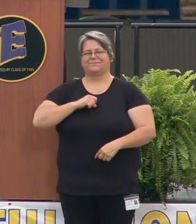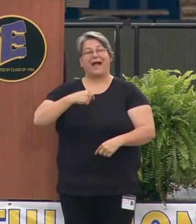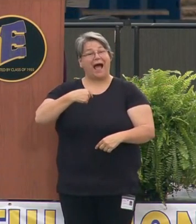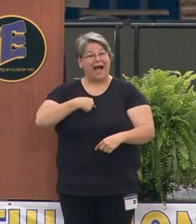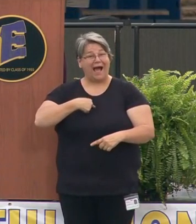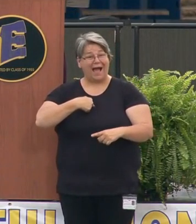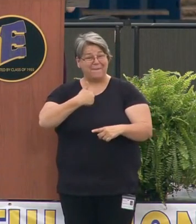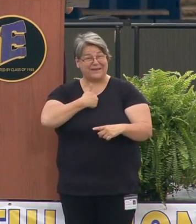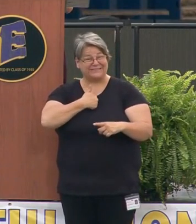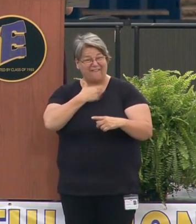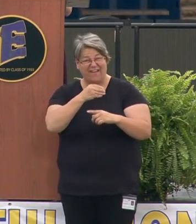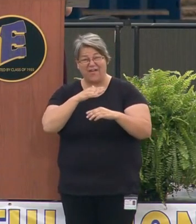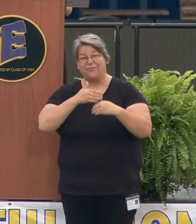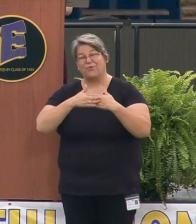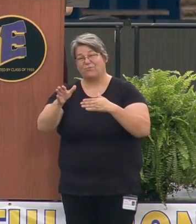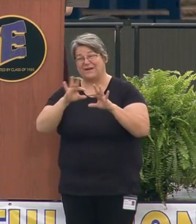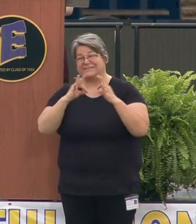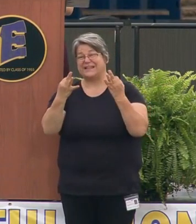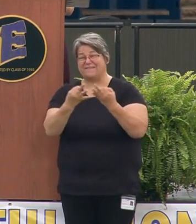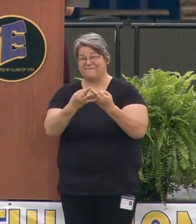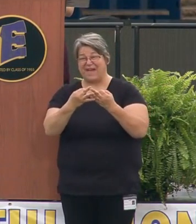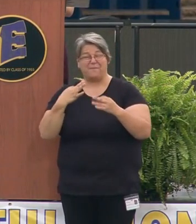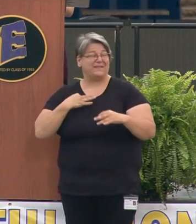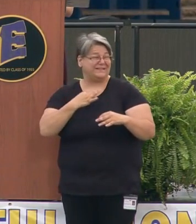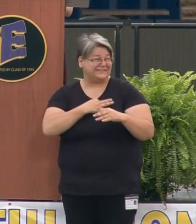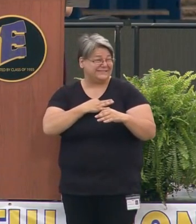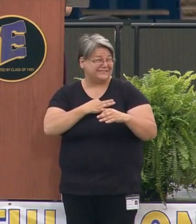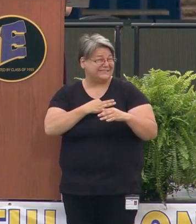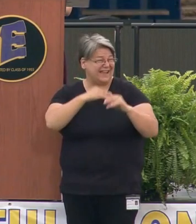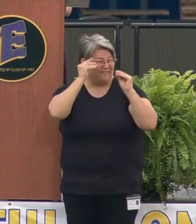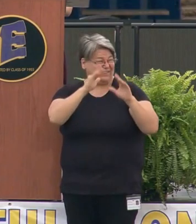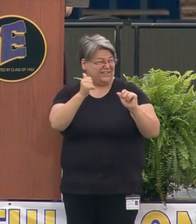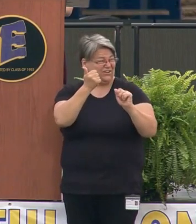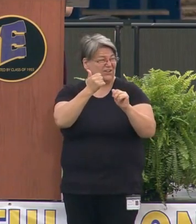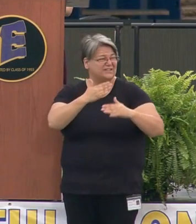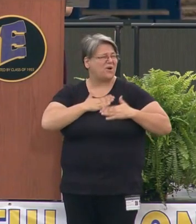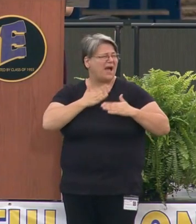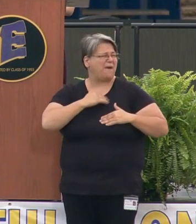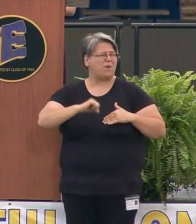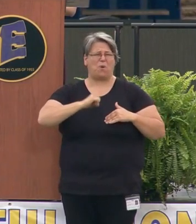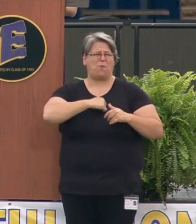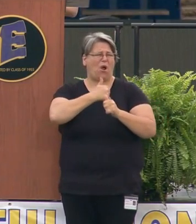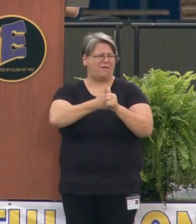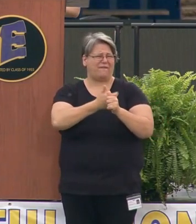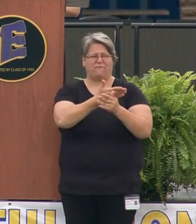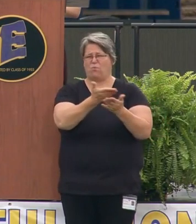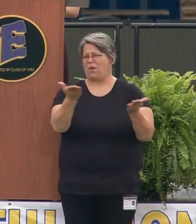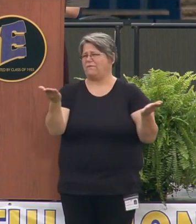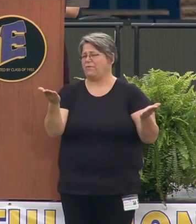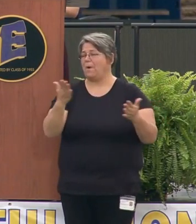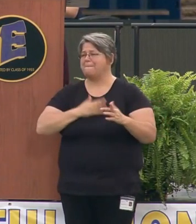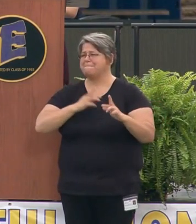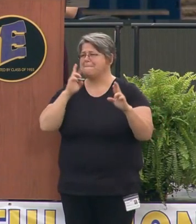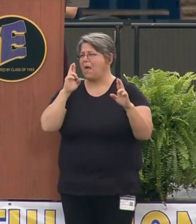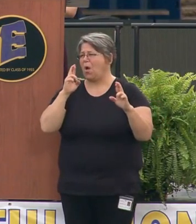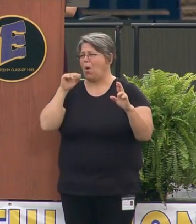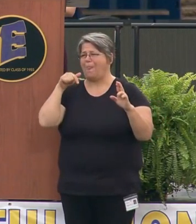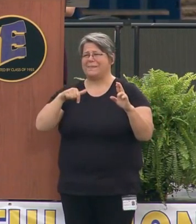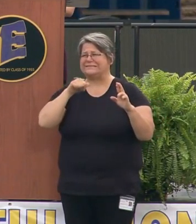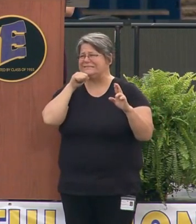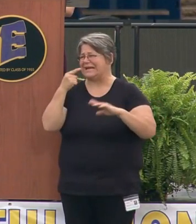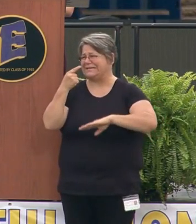School family are so very proud of each and every one of you. My hope is that this is not just